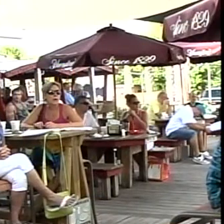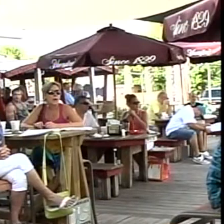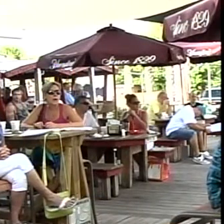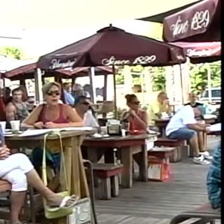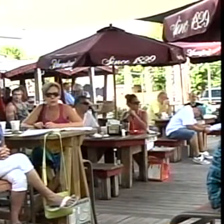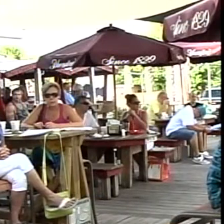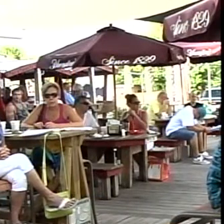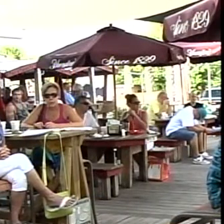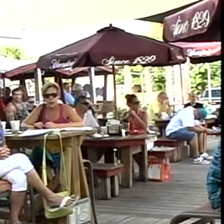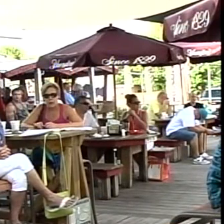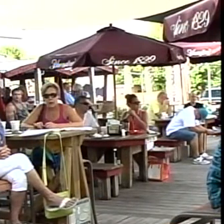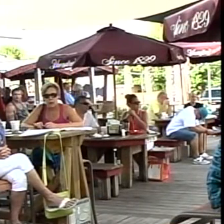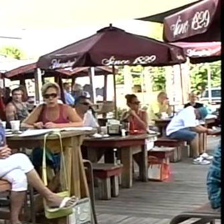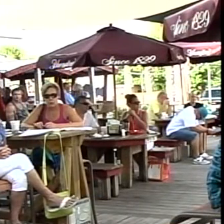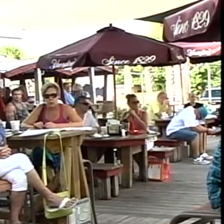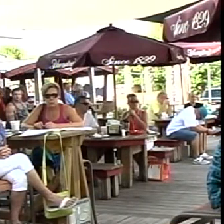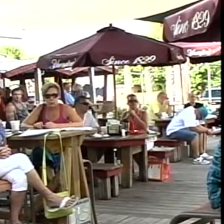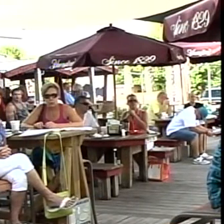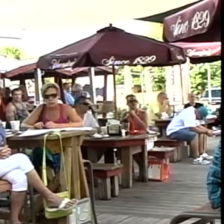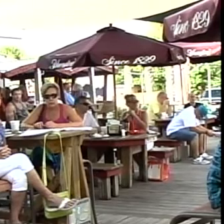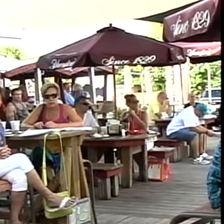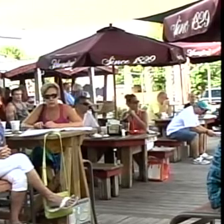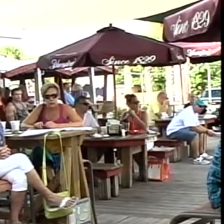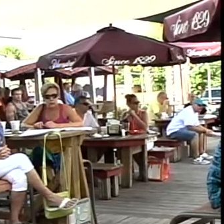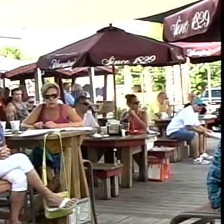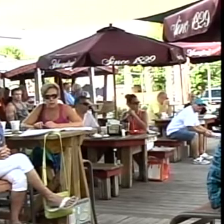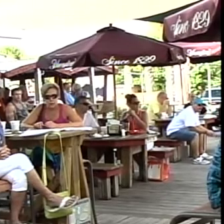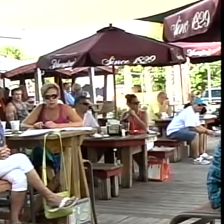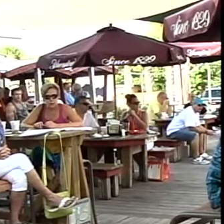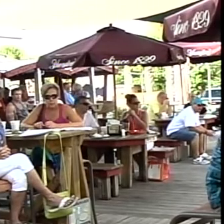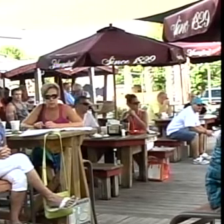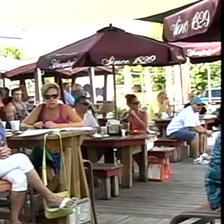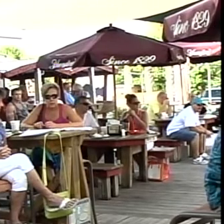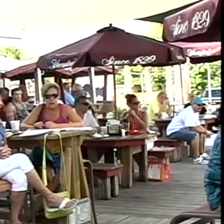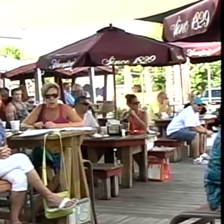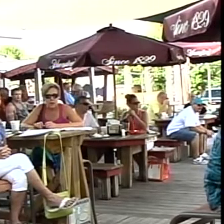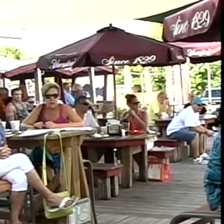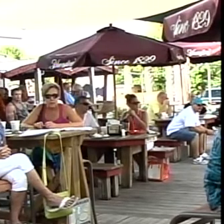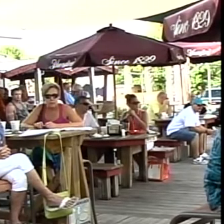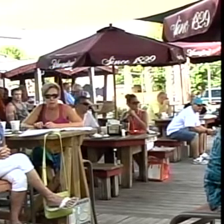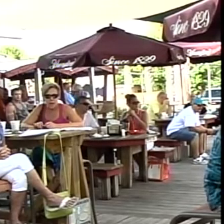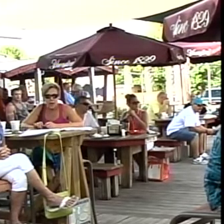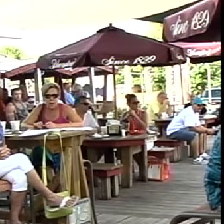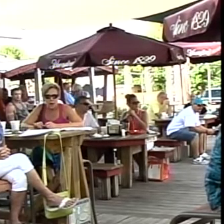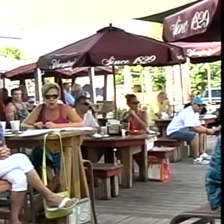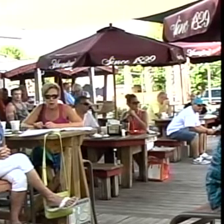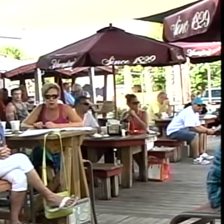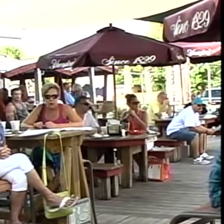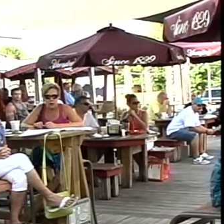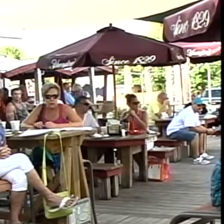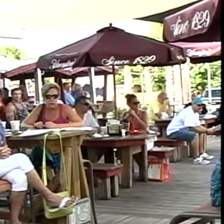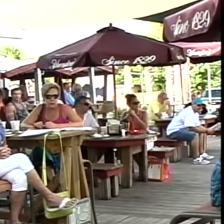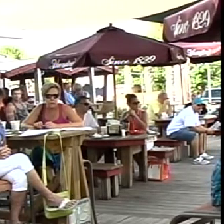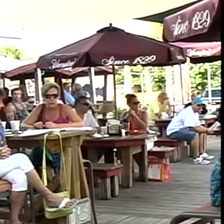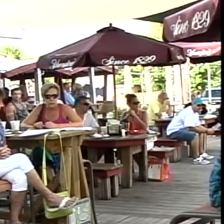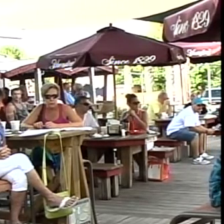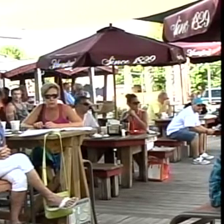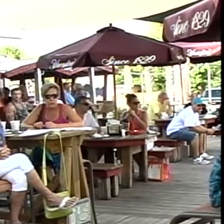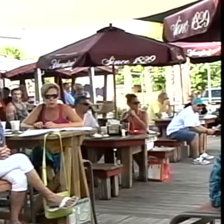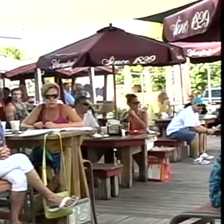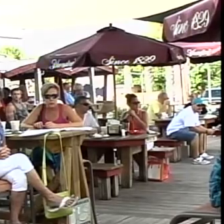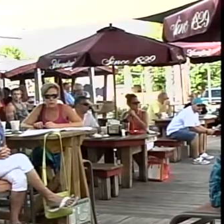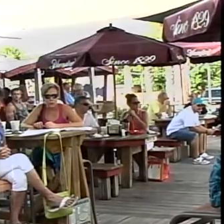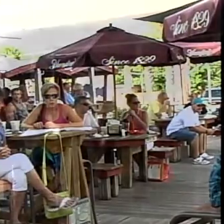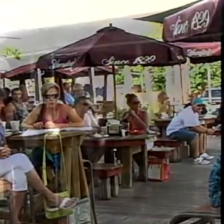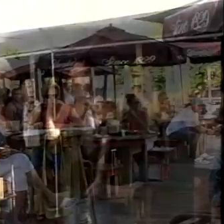Open the eyes of my heart, Lord. Oh, Lord. Open the eyes of my heart. I